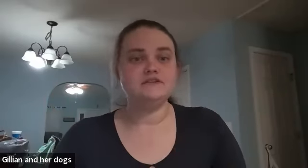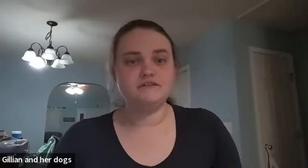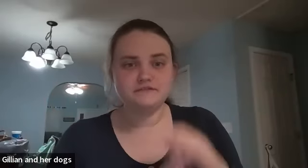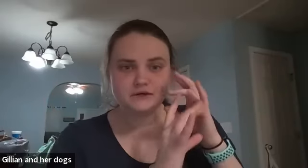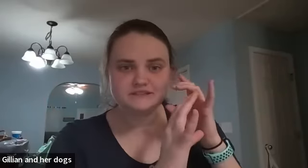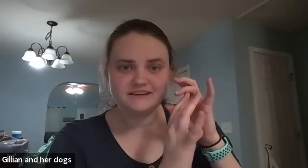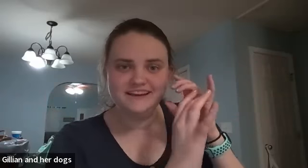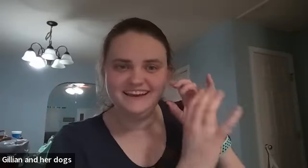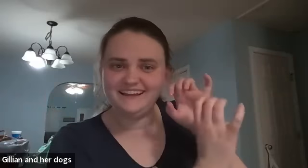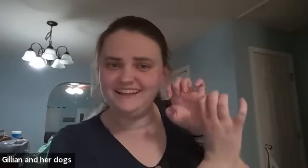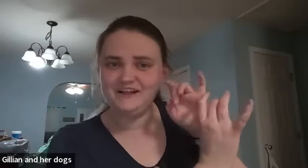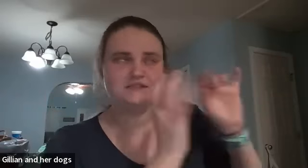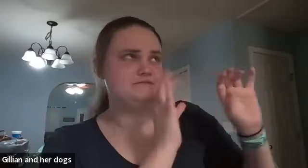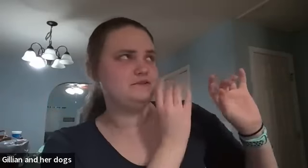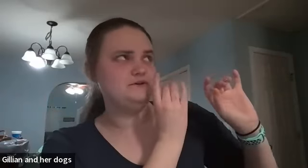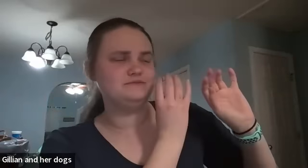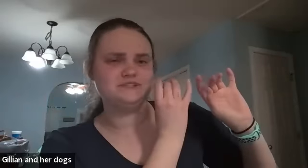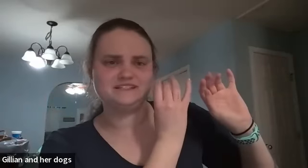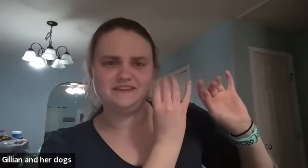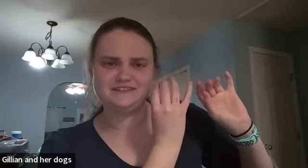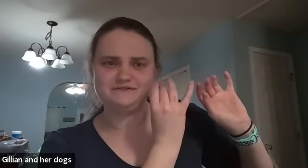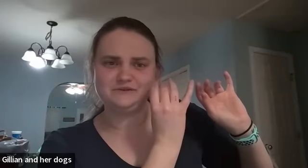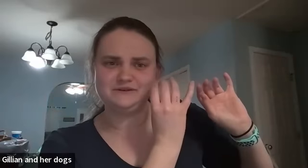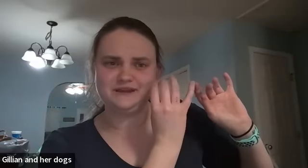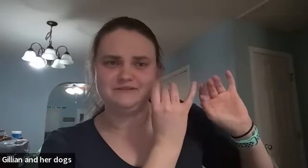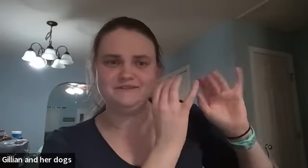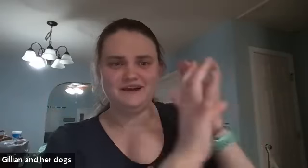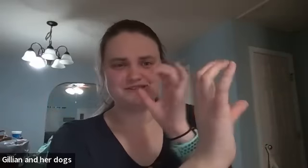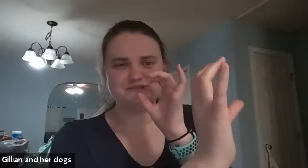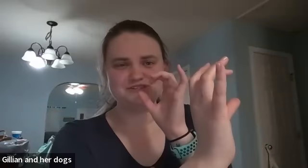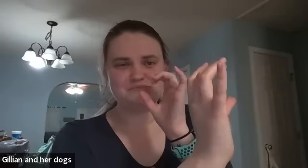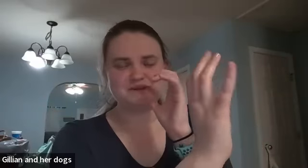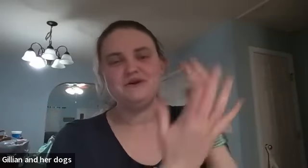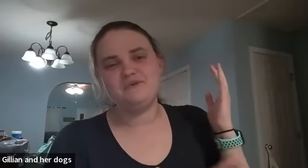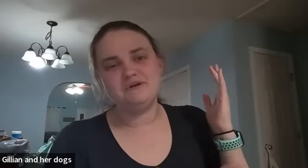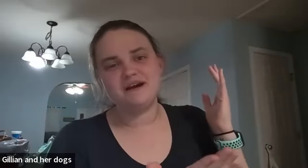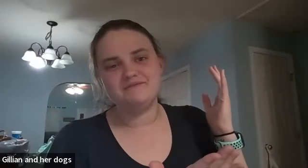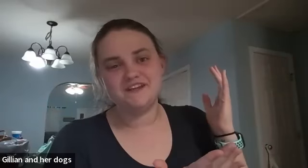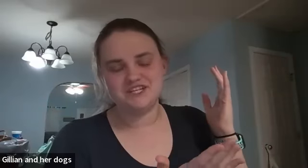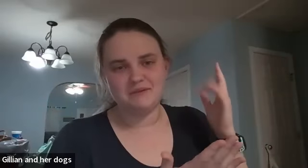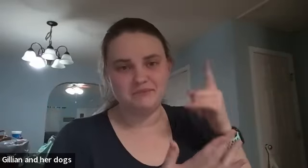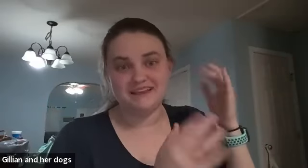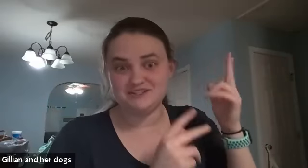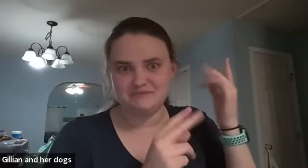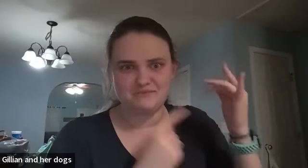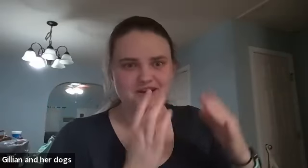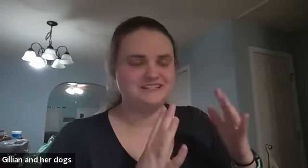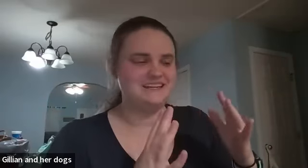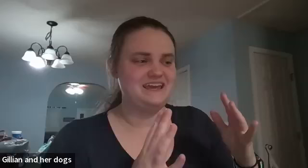the flute. The flute, which is, I think it's the flute. There we go. I was doing the trumpet. We were finishing up our Black History Month project today,